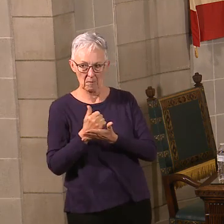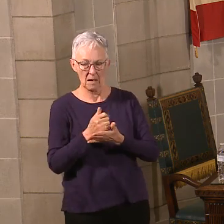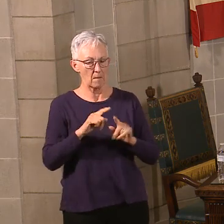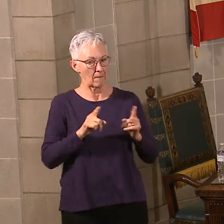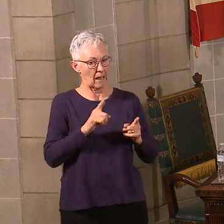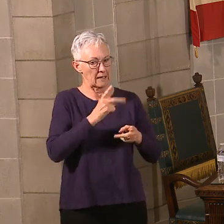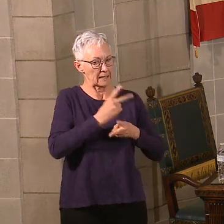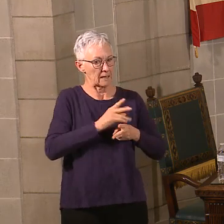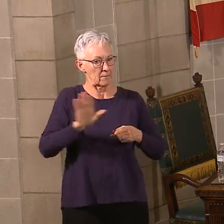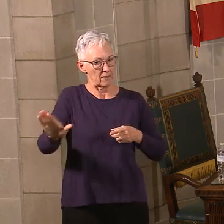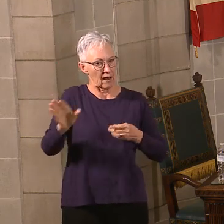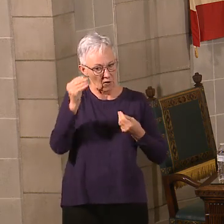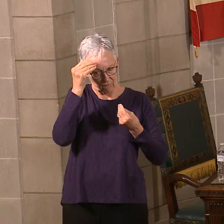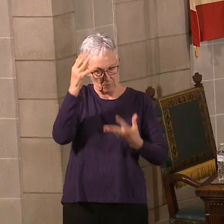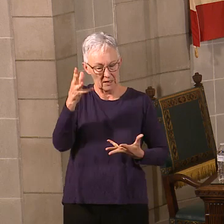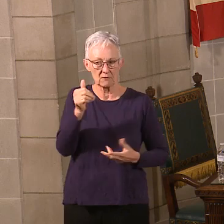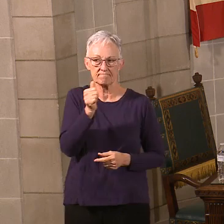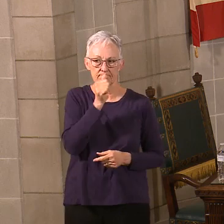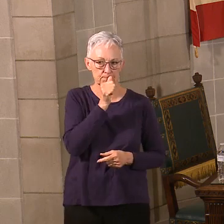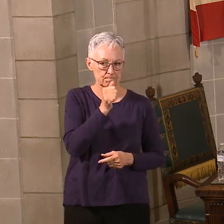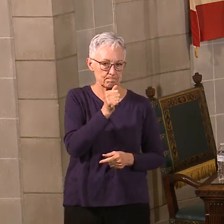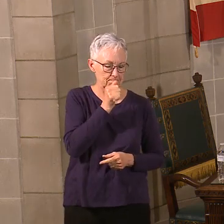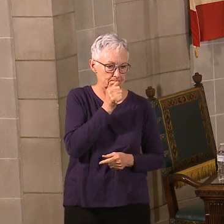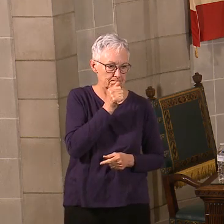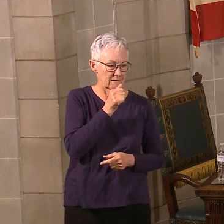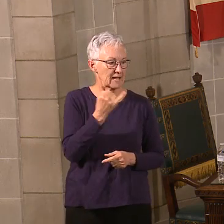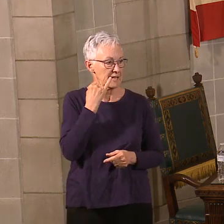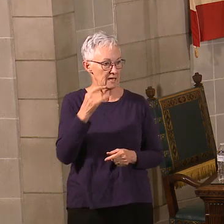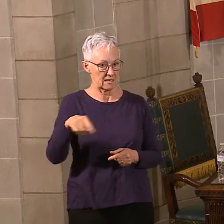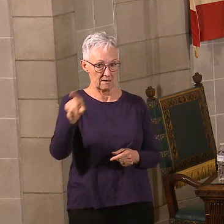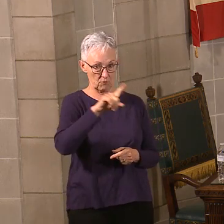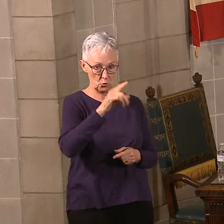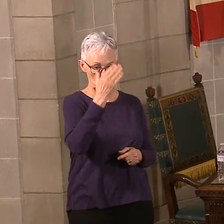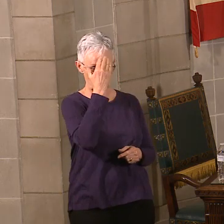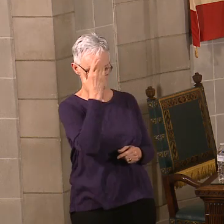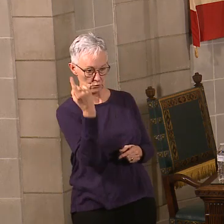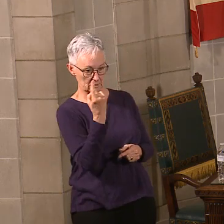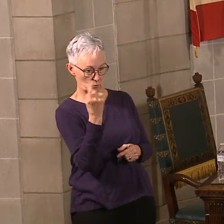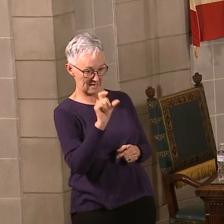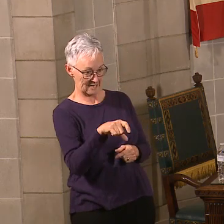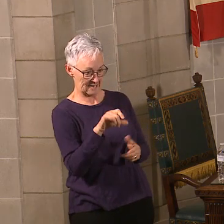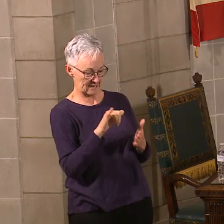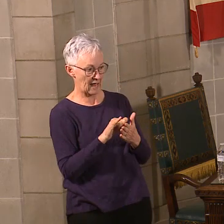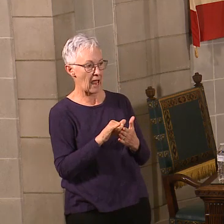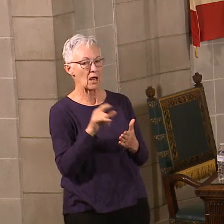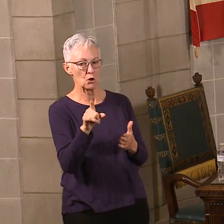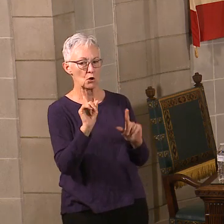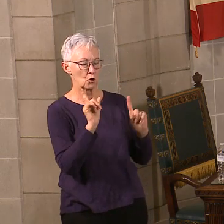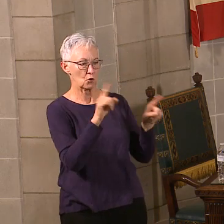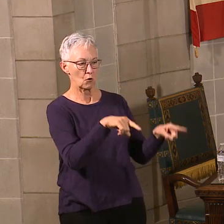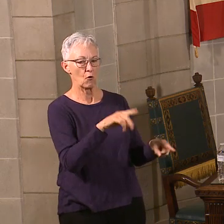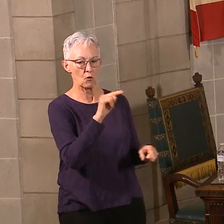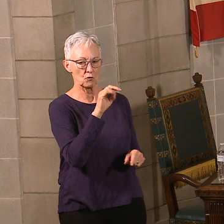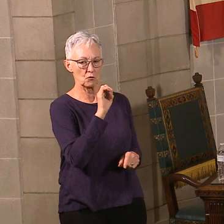can find the Domestic Violence Sexual Assault Program nearest you by visiting